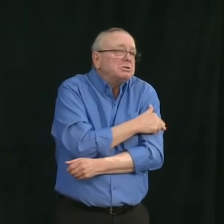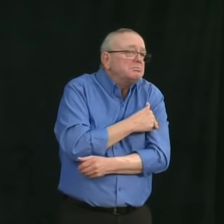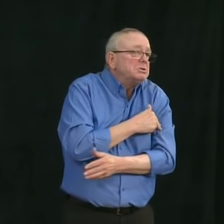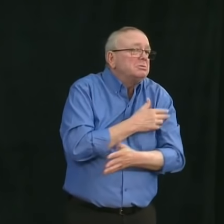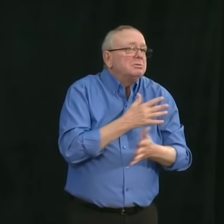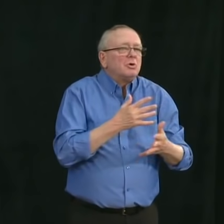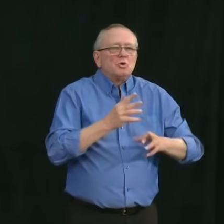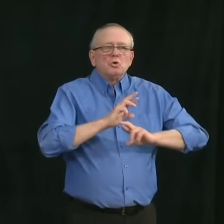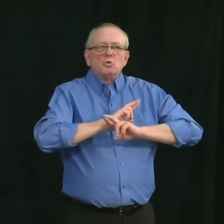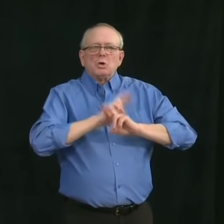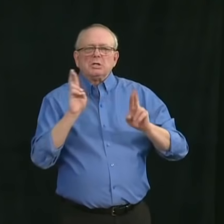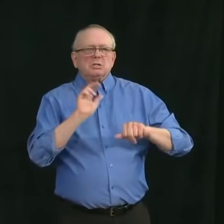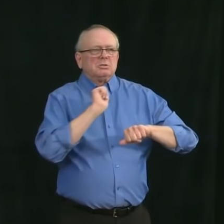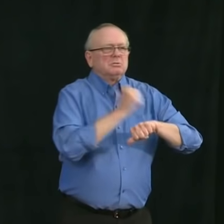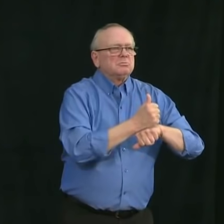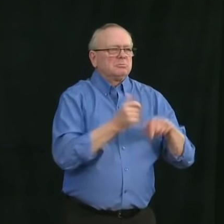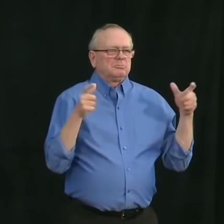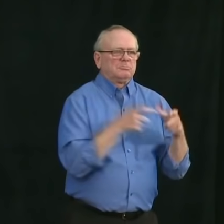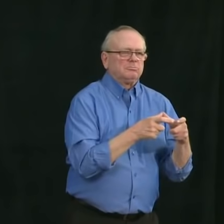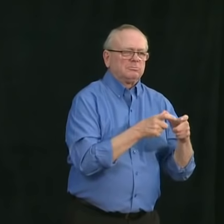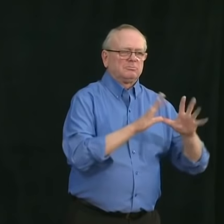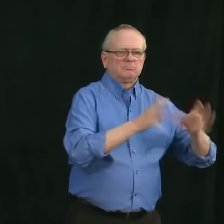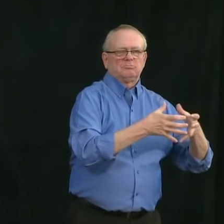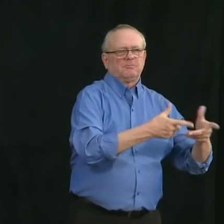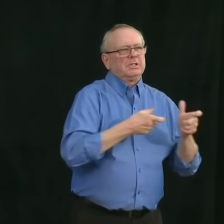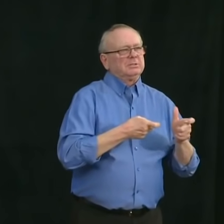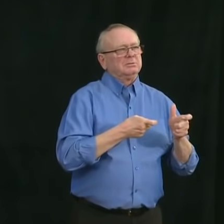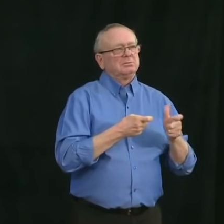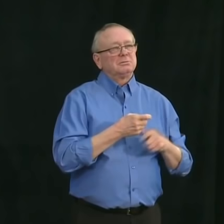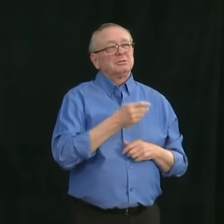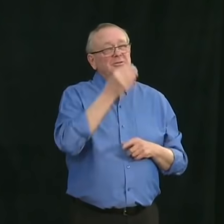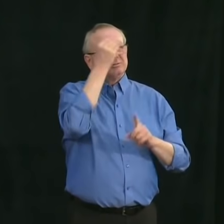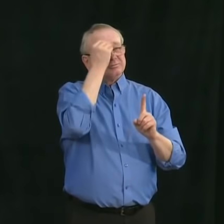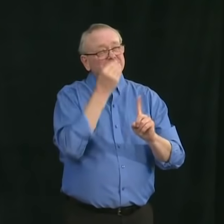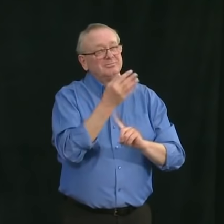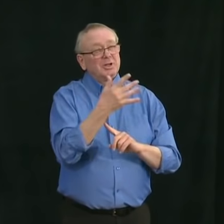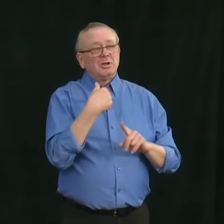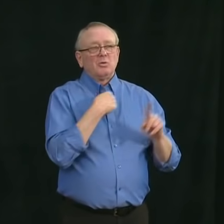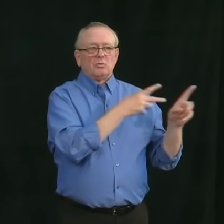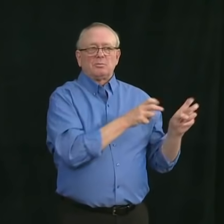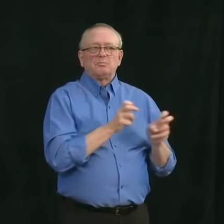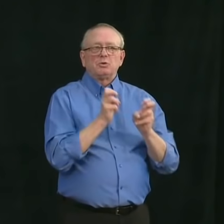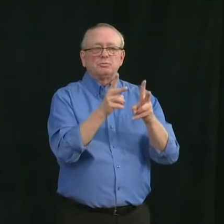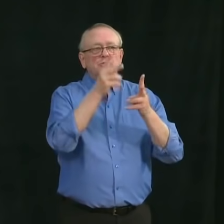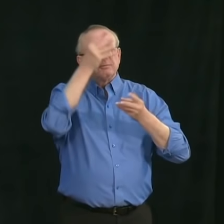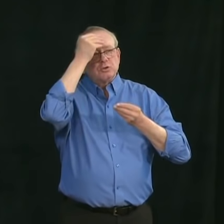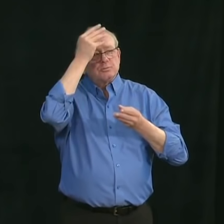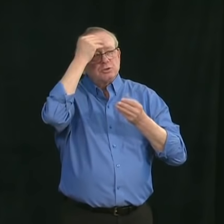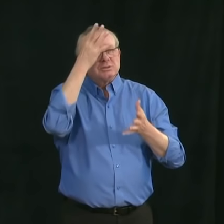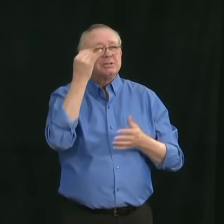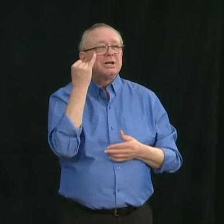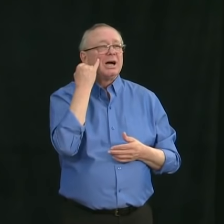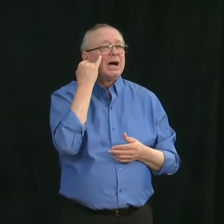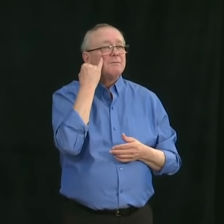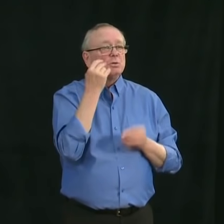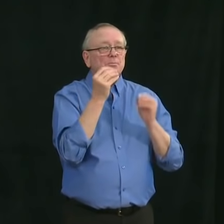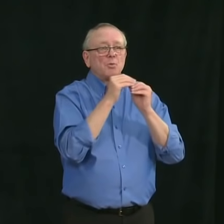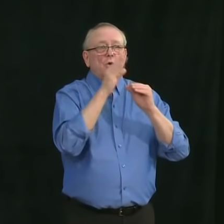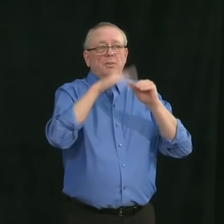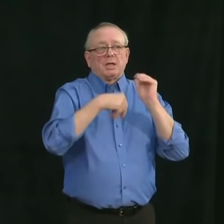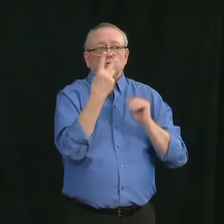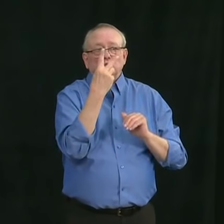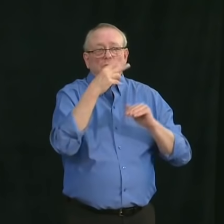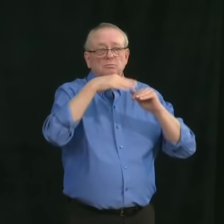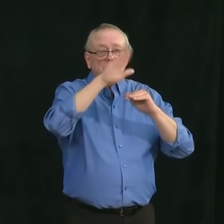that we publicly post facility names when there are 2 or more cases, meaning there is evidence of some transmission within the